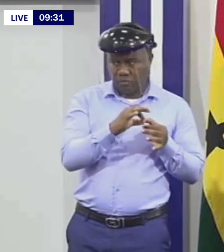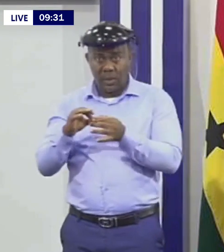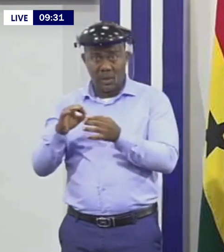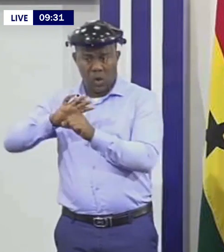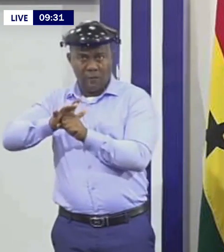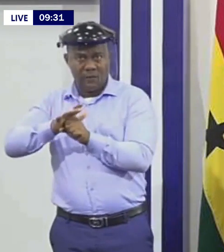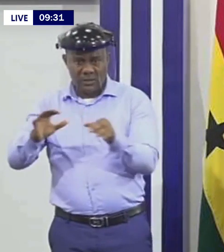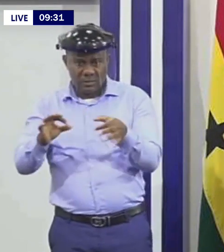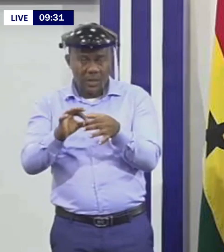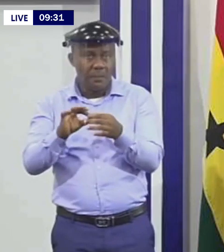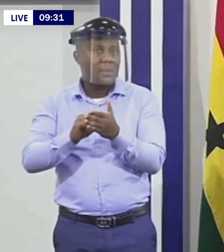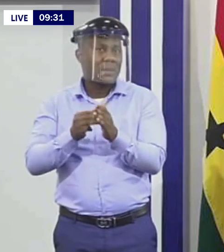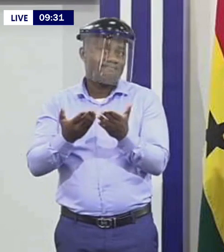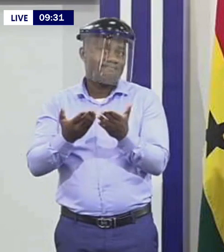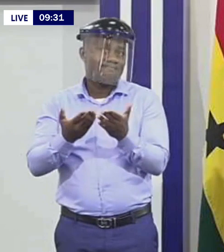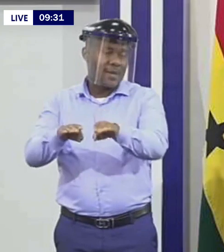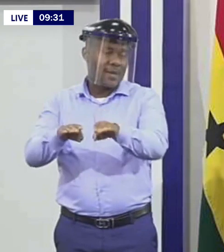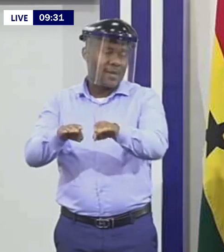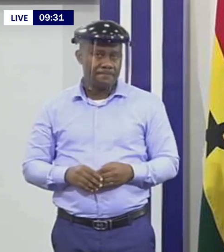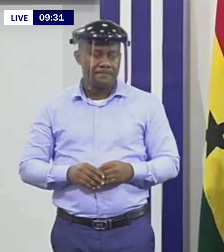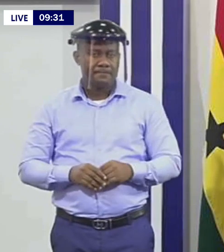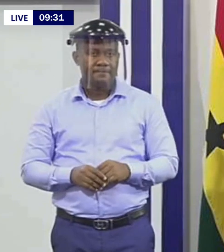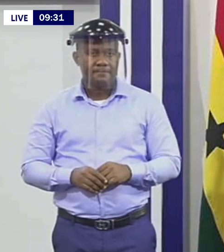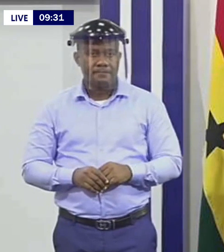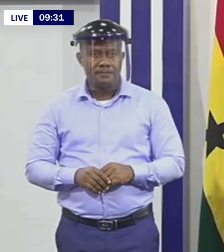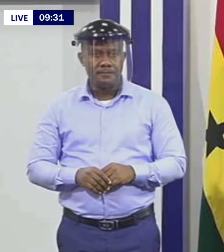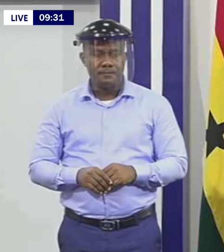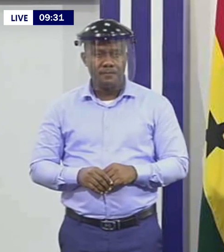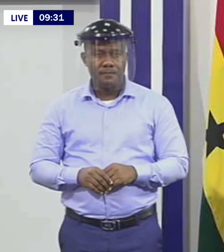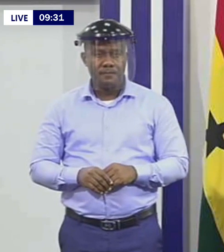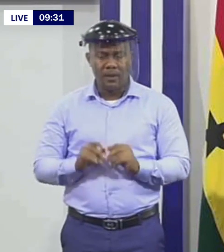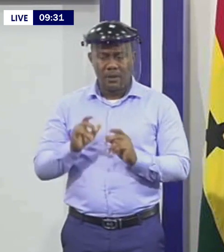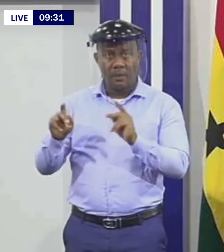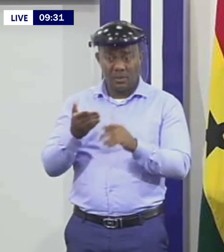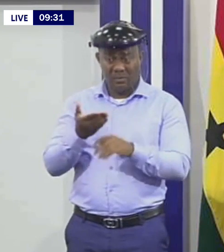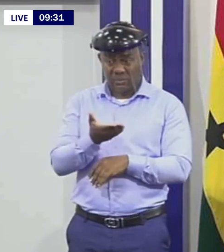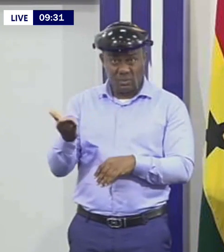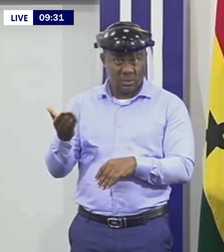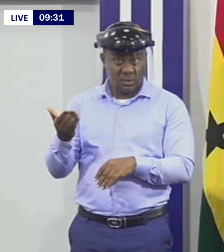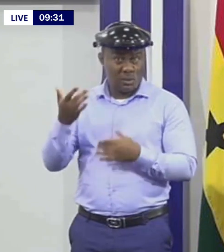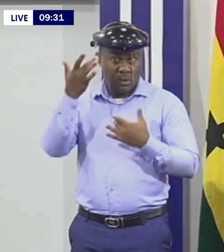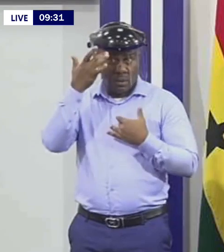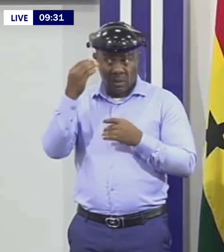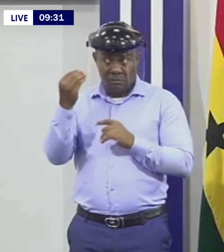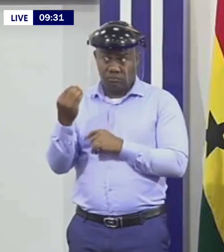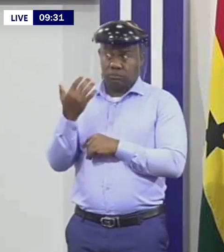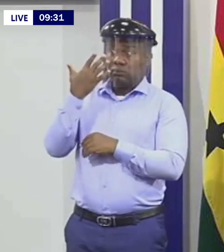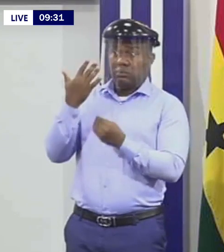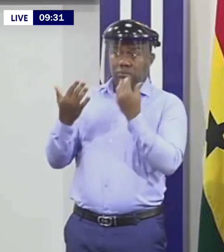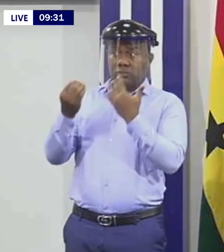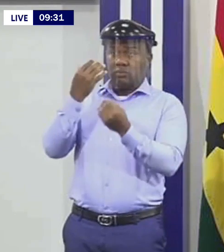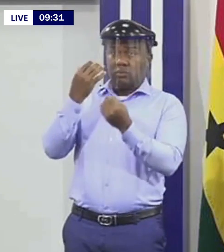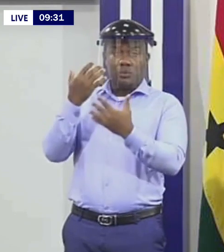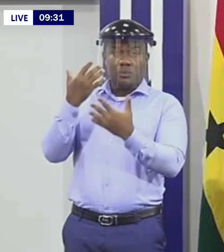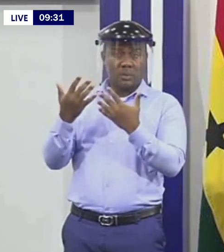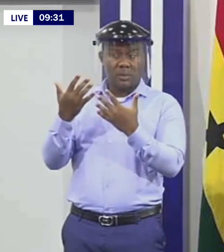that we use. The status of those people infected that develop symptoms